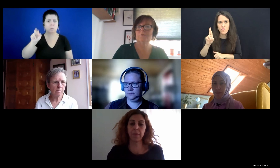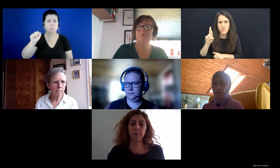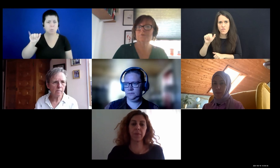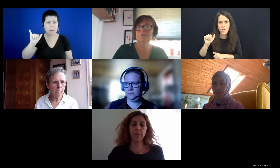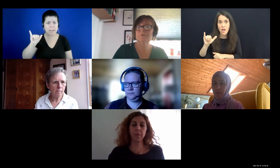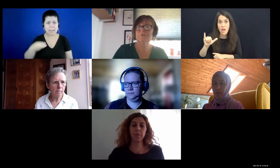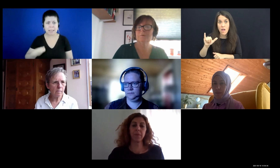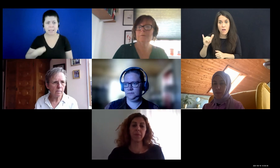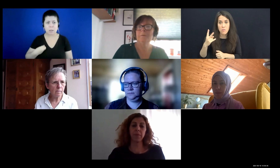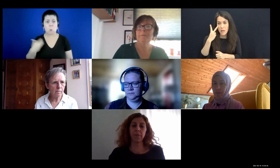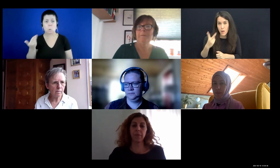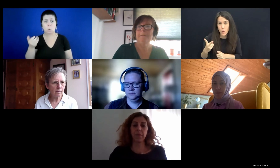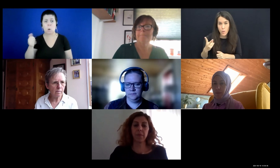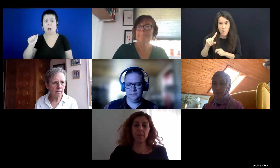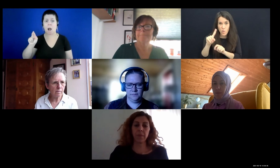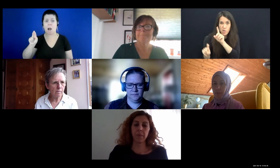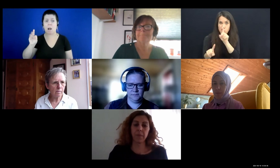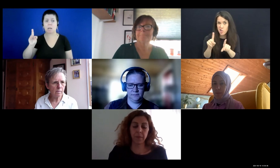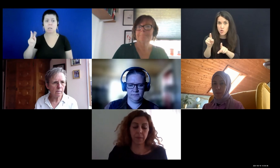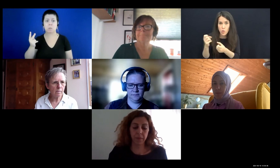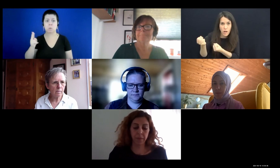will Arthur do this?